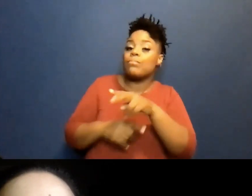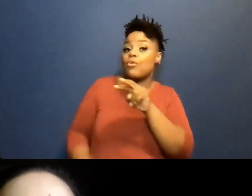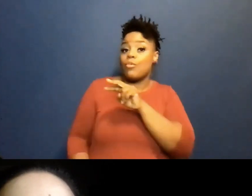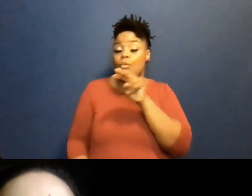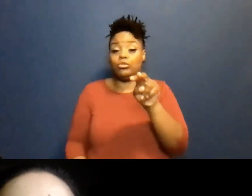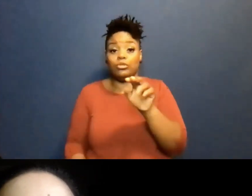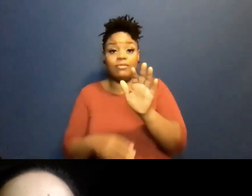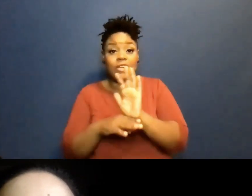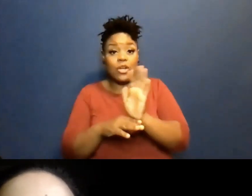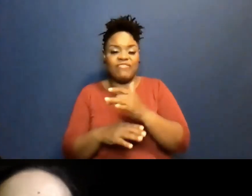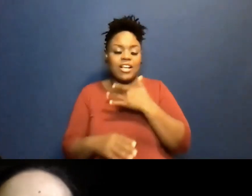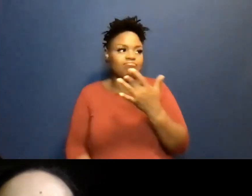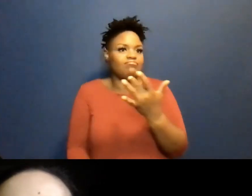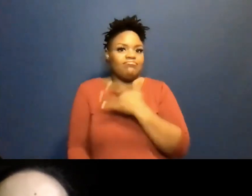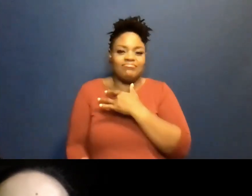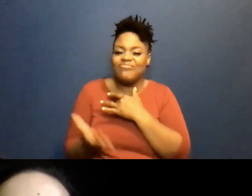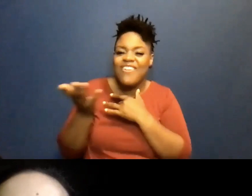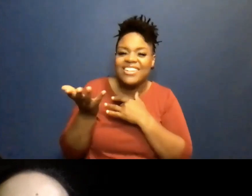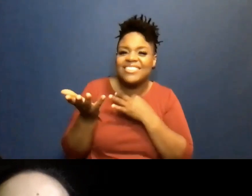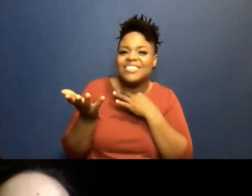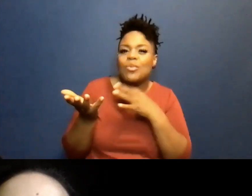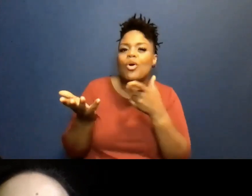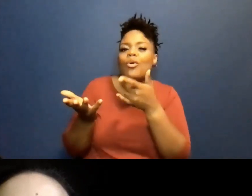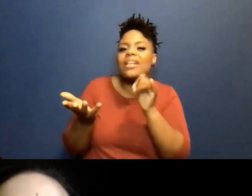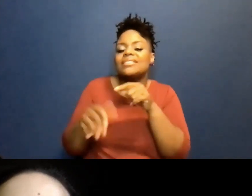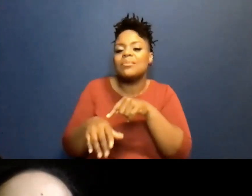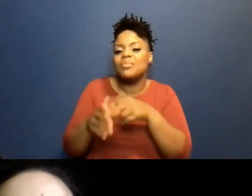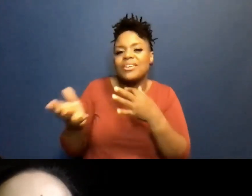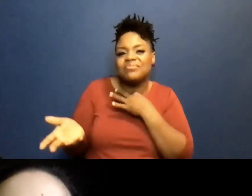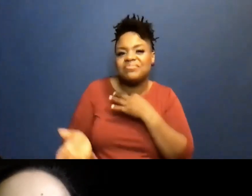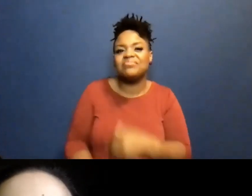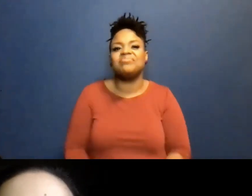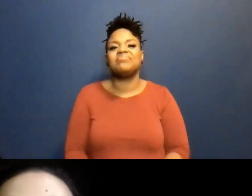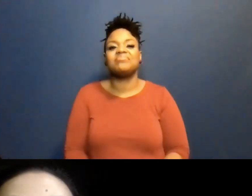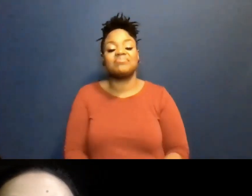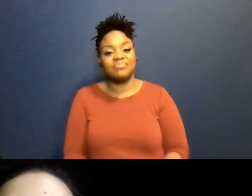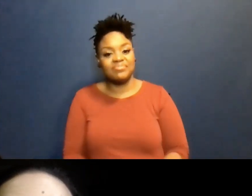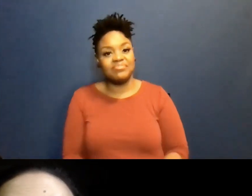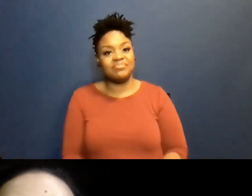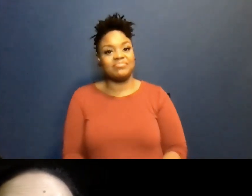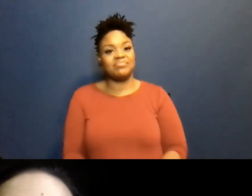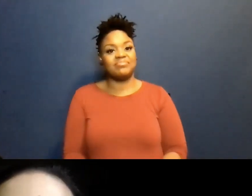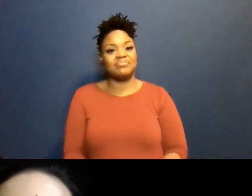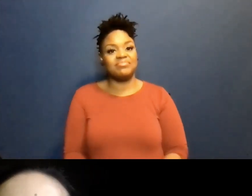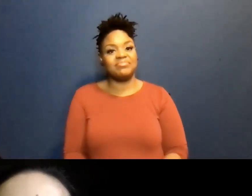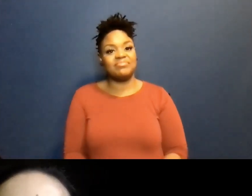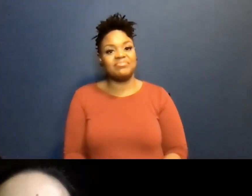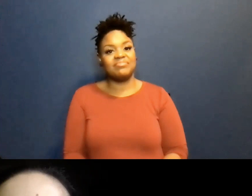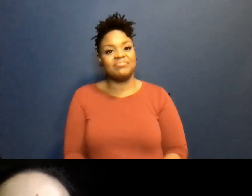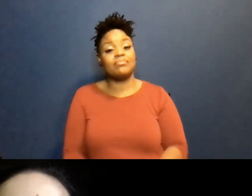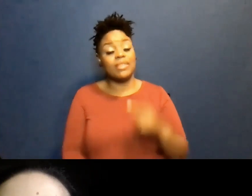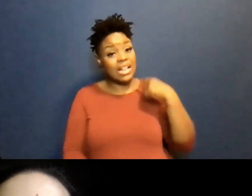in film. Well, I think if we could talk about just what we saw today specifically